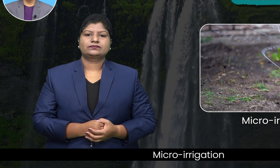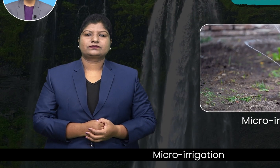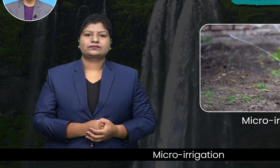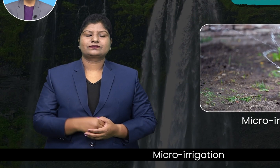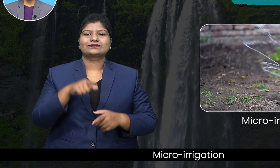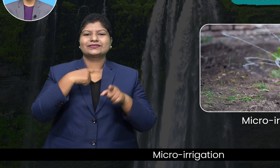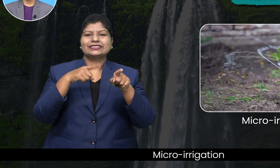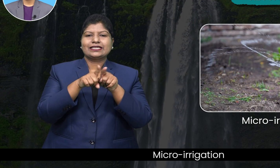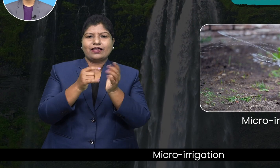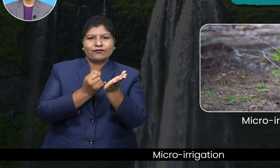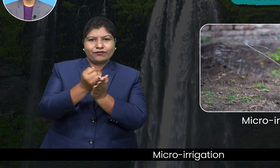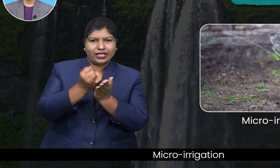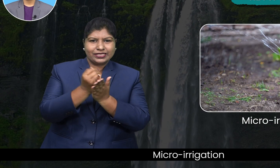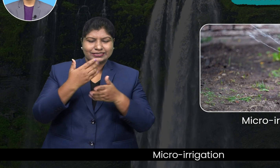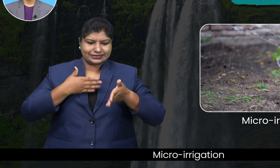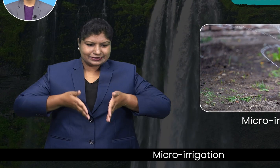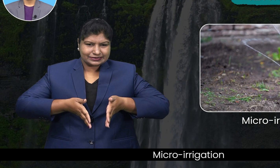micro irrigation,